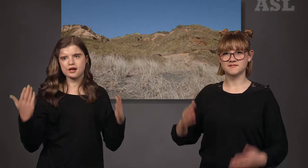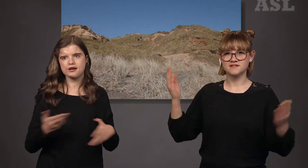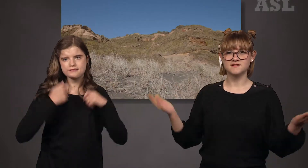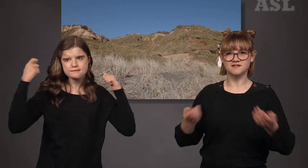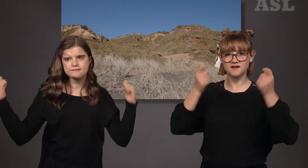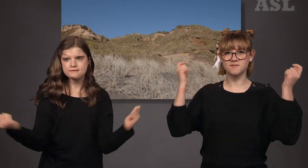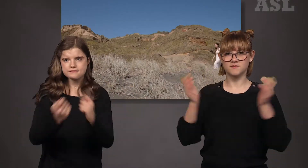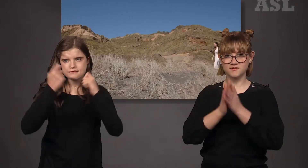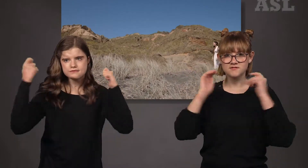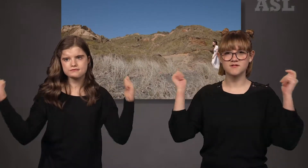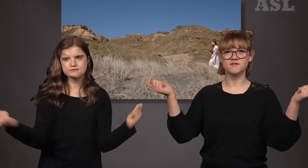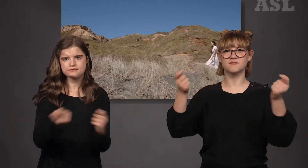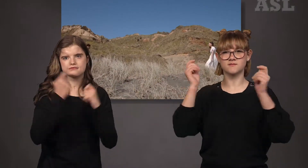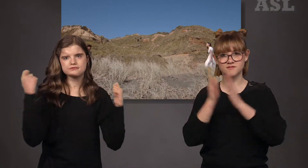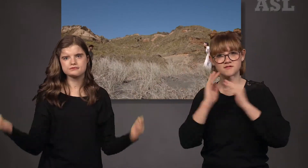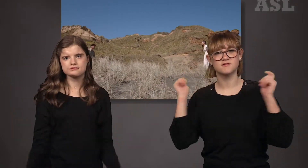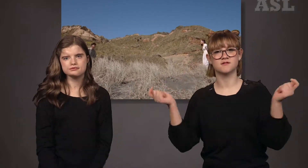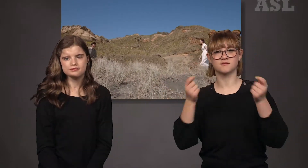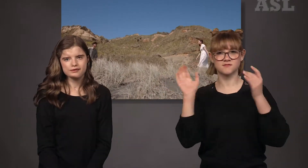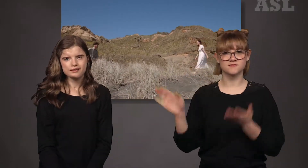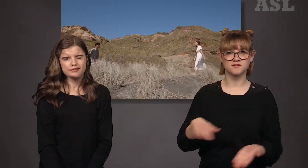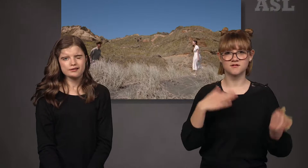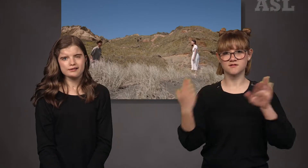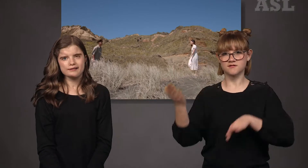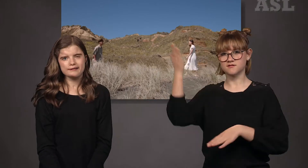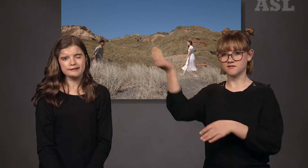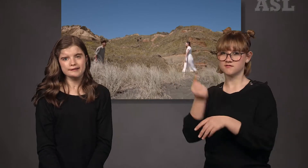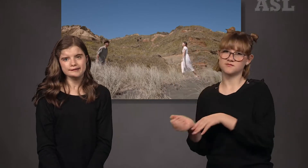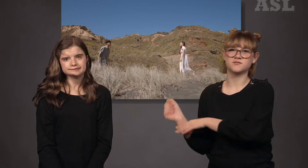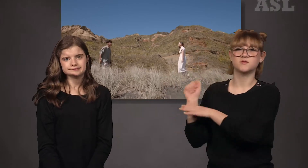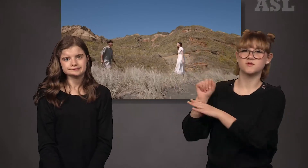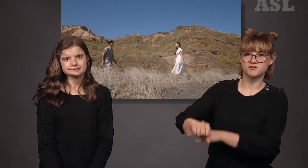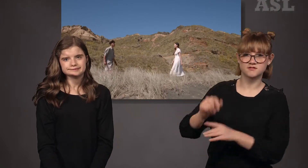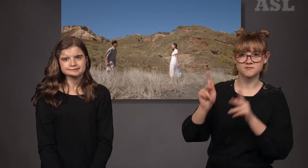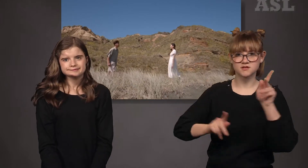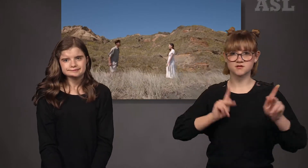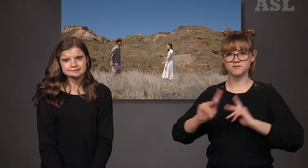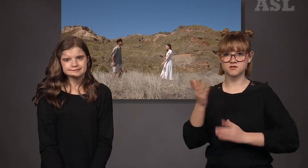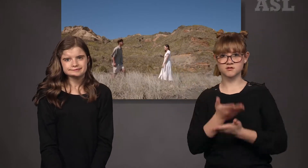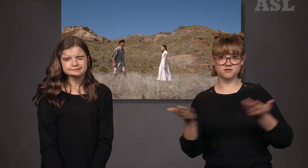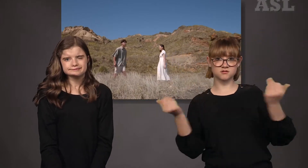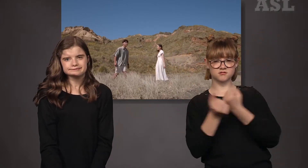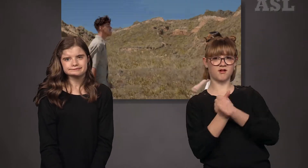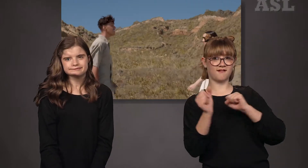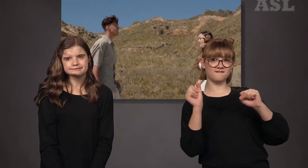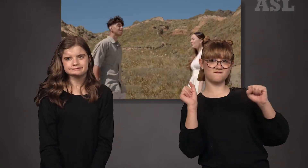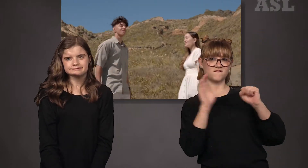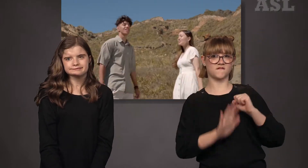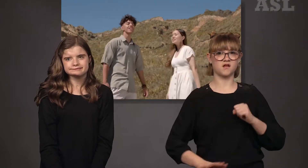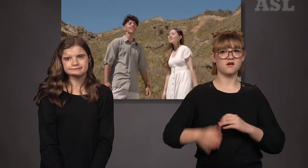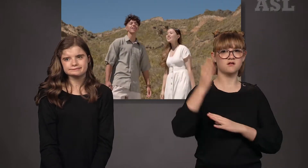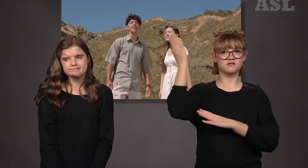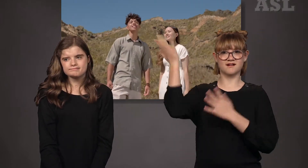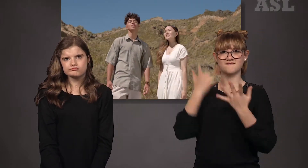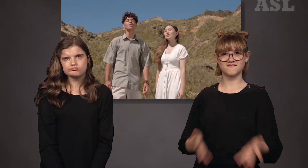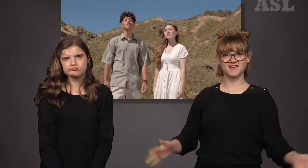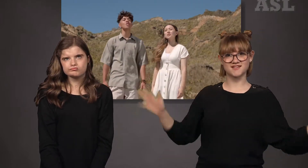rejoice Death is conquered, man is free Christ has won the